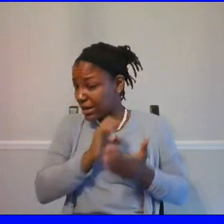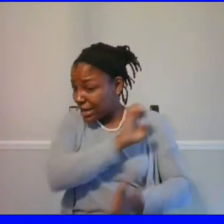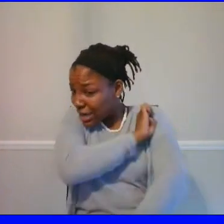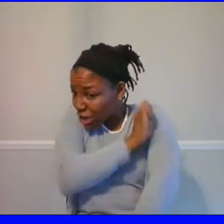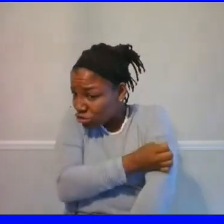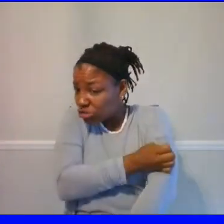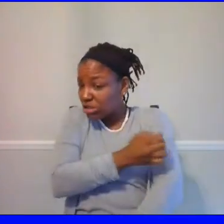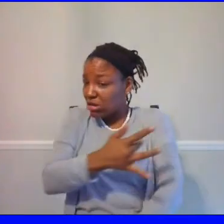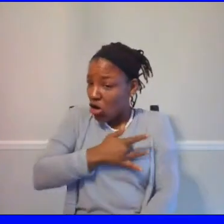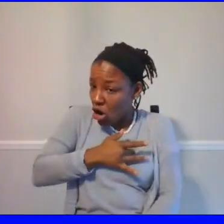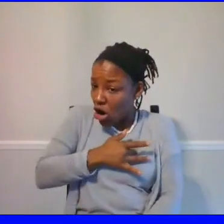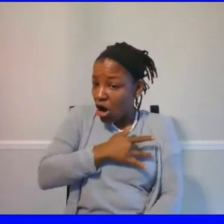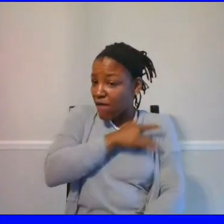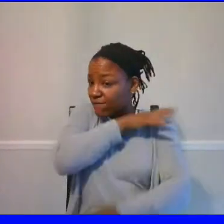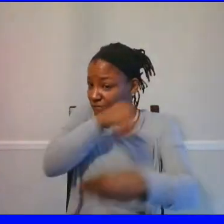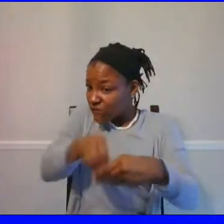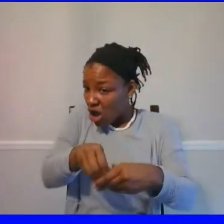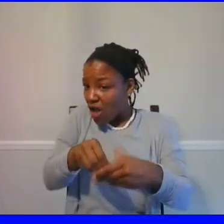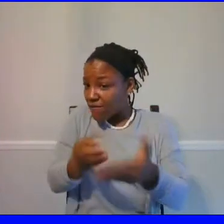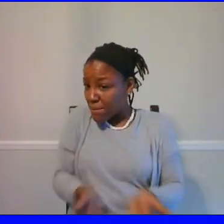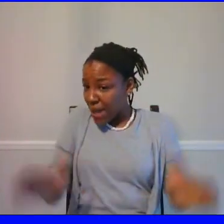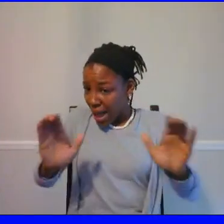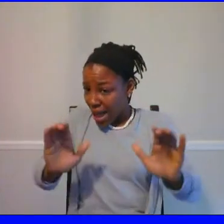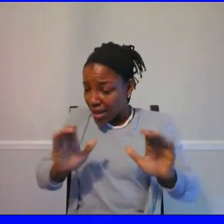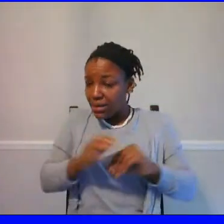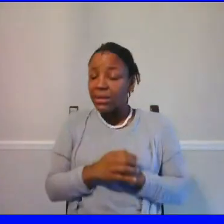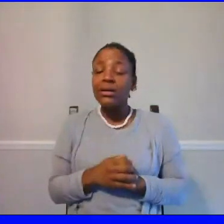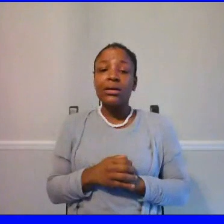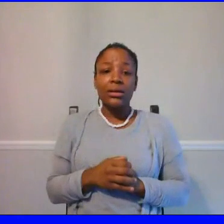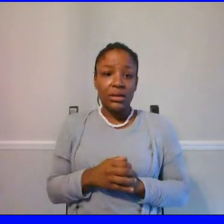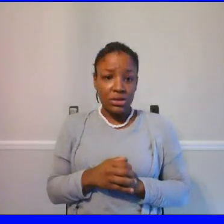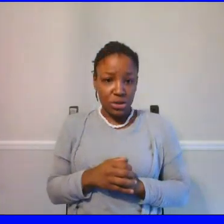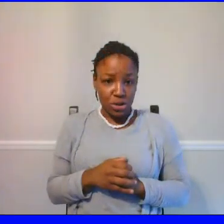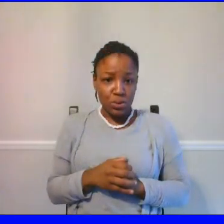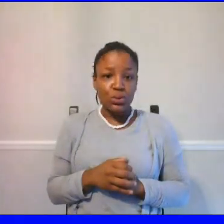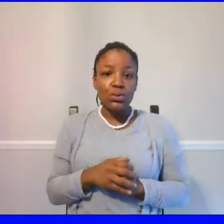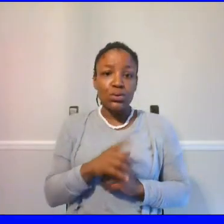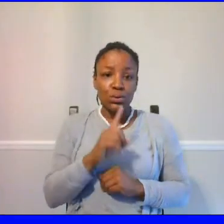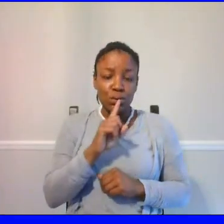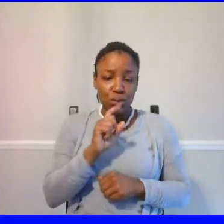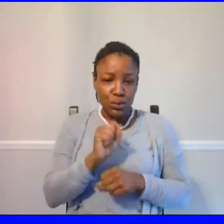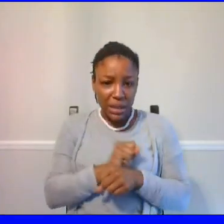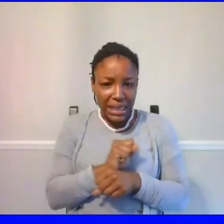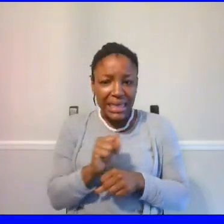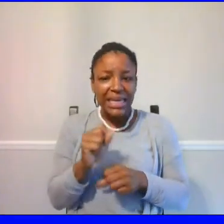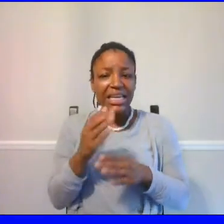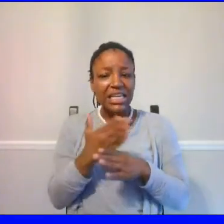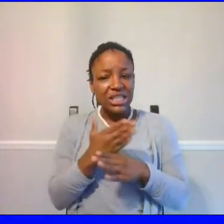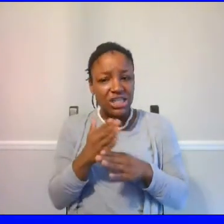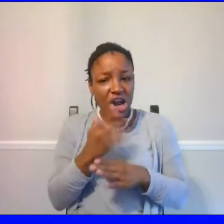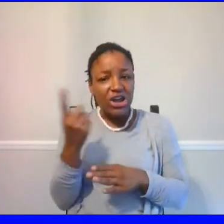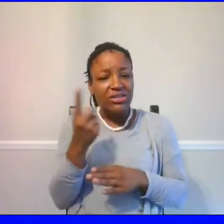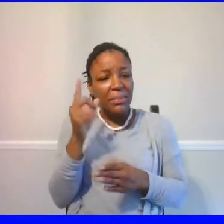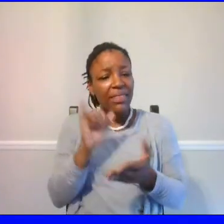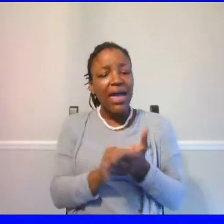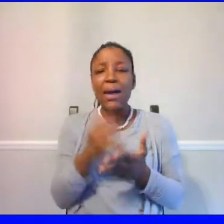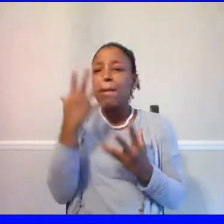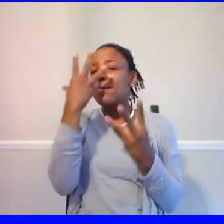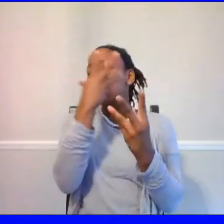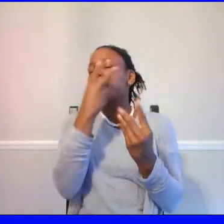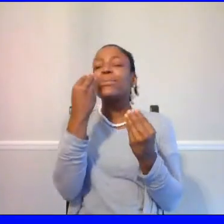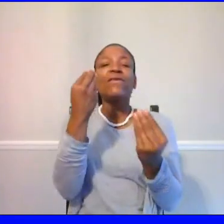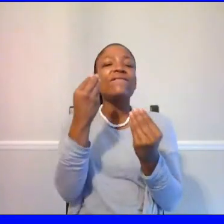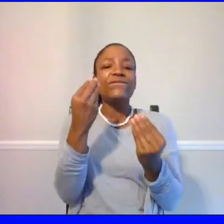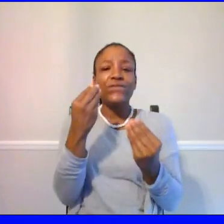their heart in the pot to really share something that was like a beautiful day. That